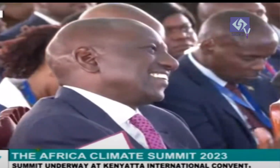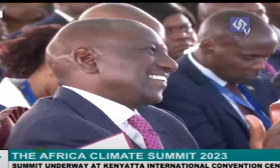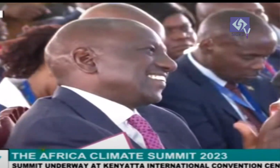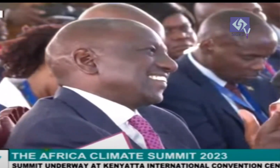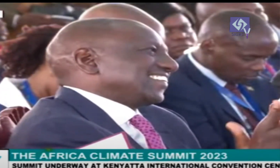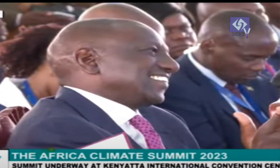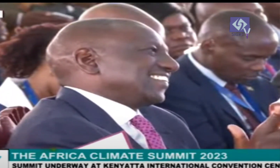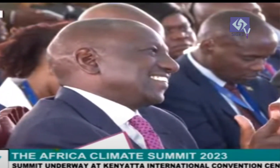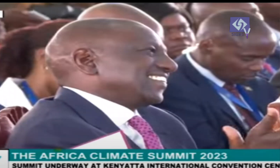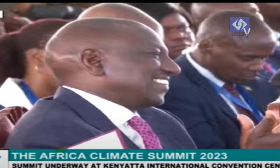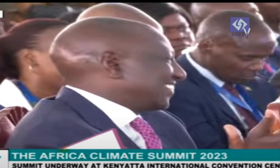the key. Thank you.